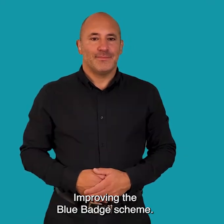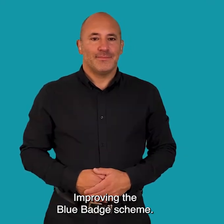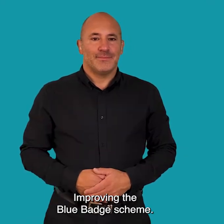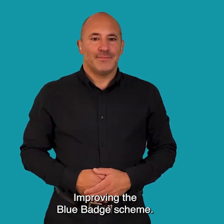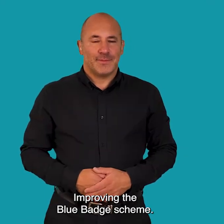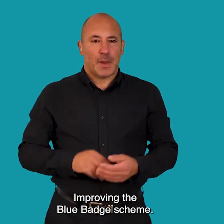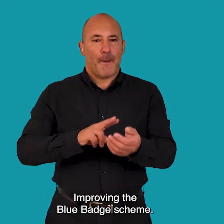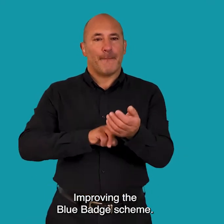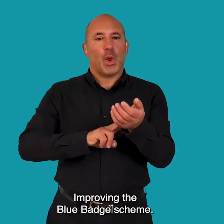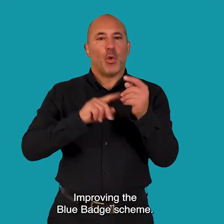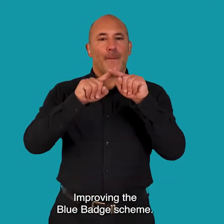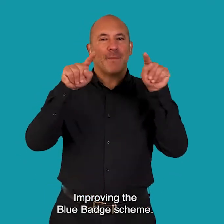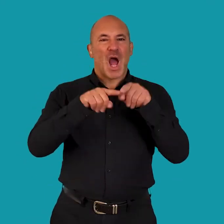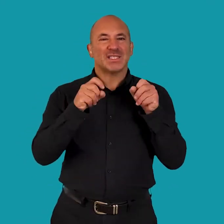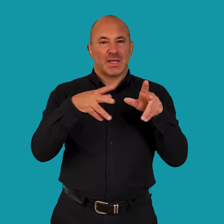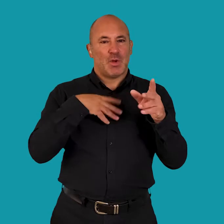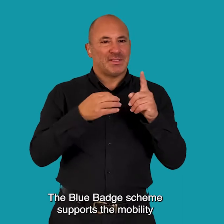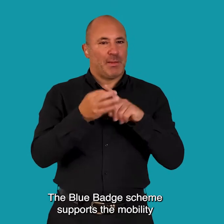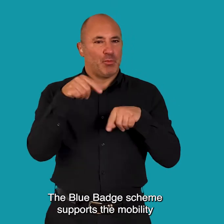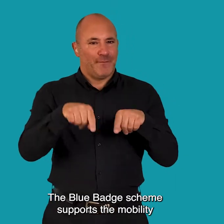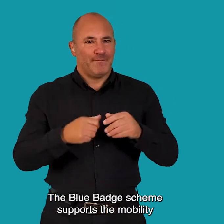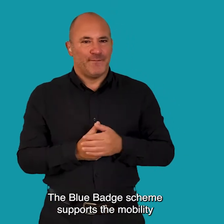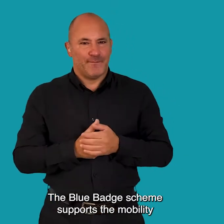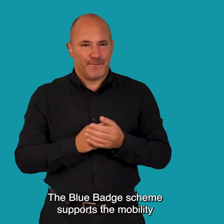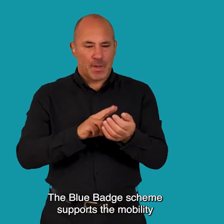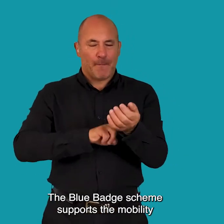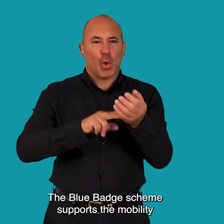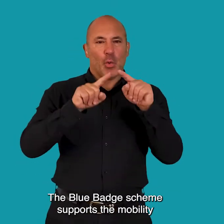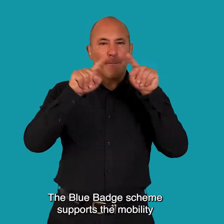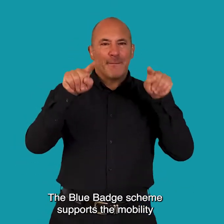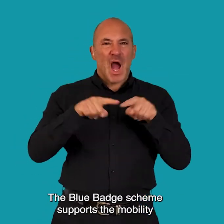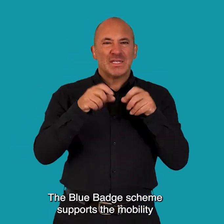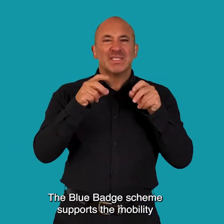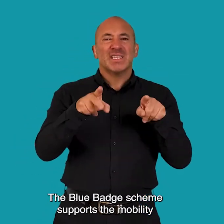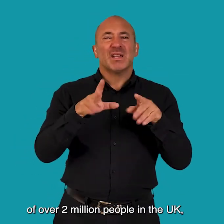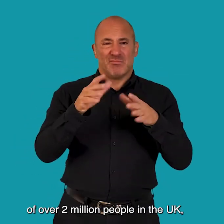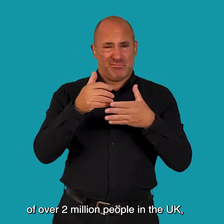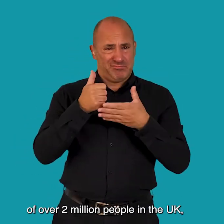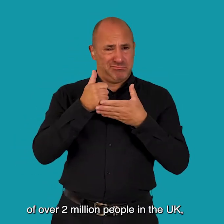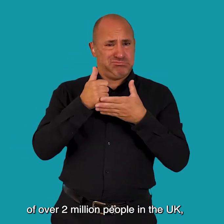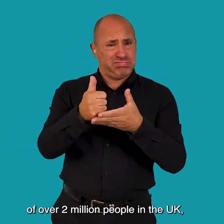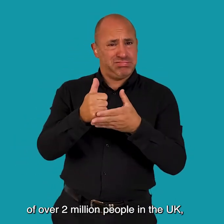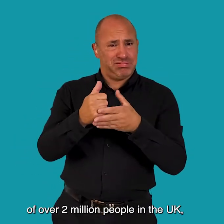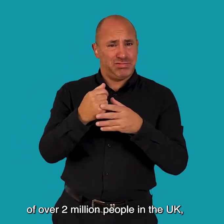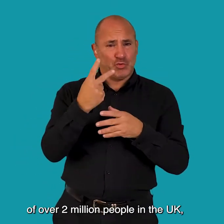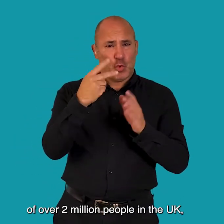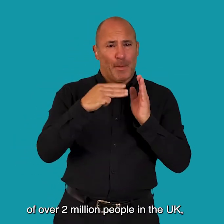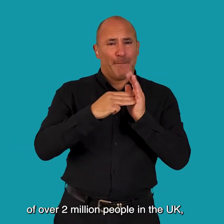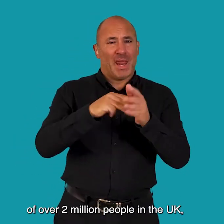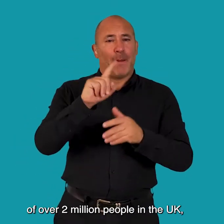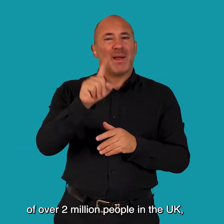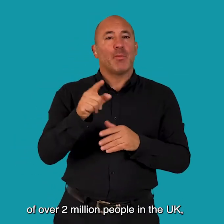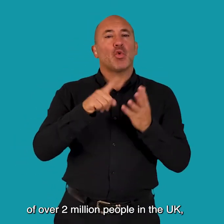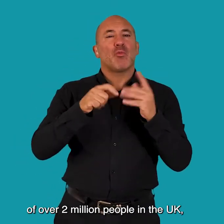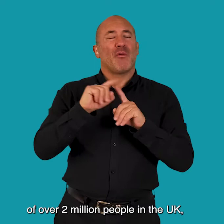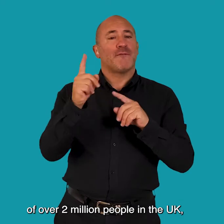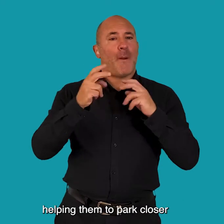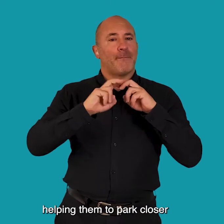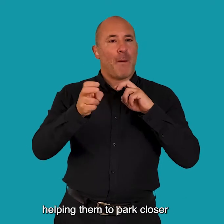Improving the Blue Badge Scheme. The Blue Badge Scheme supports the mobility of over 2 million people in the UK, helping